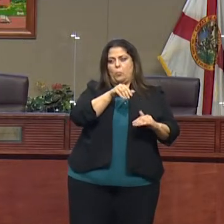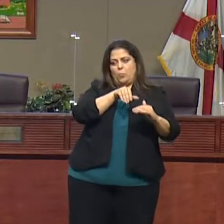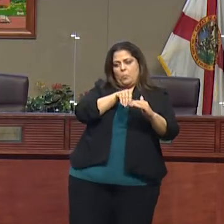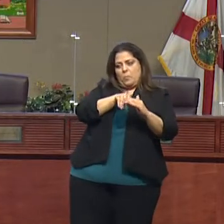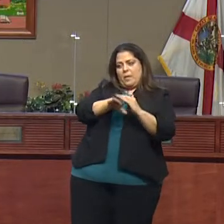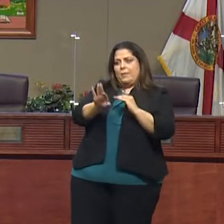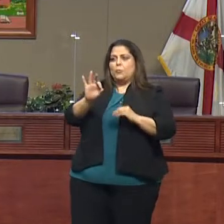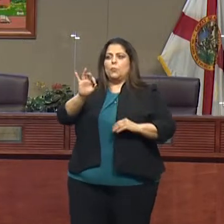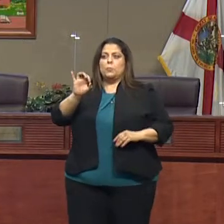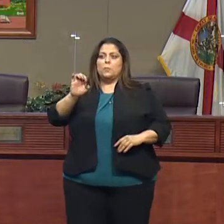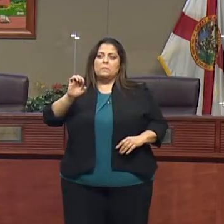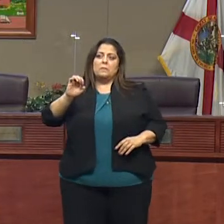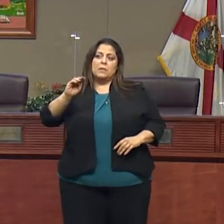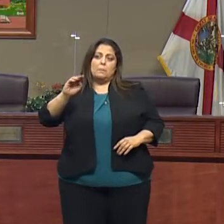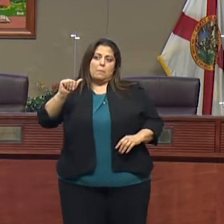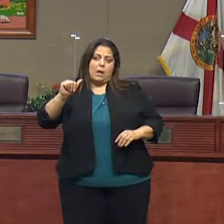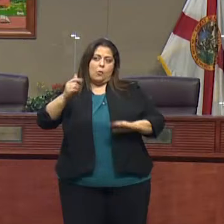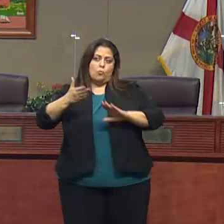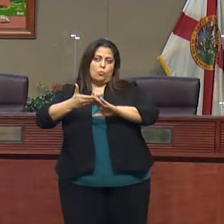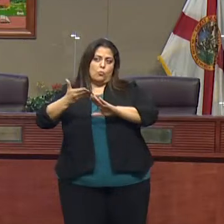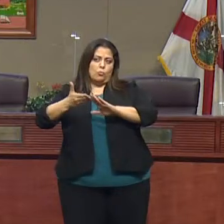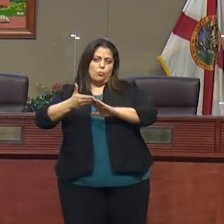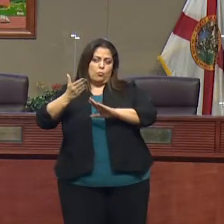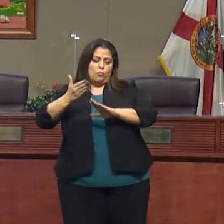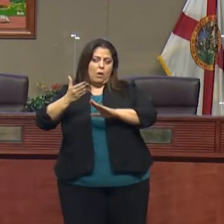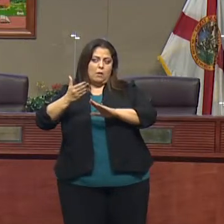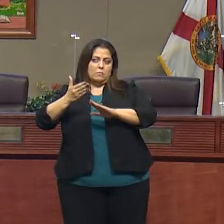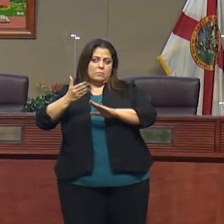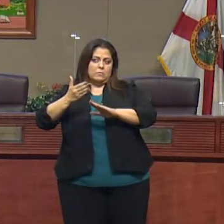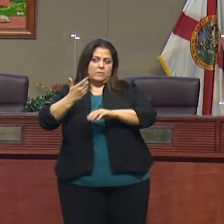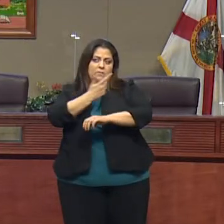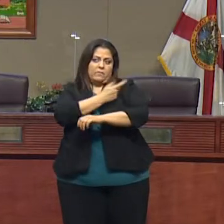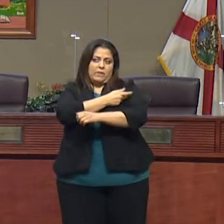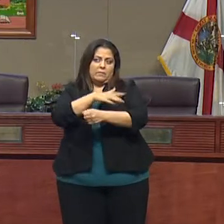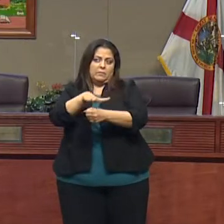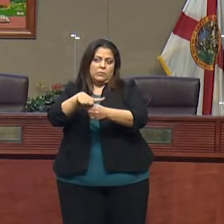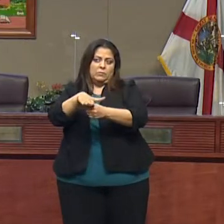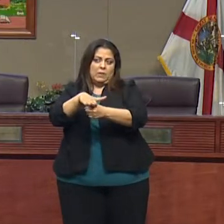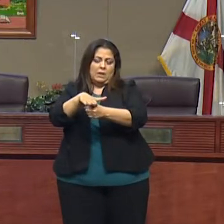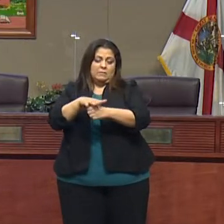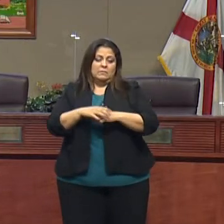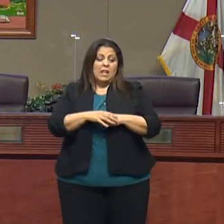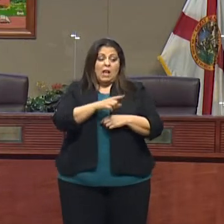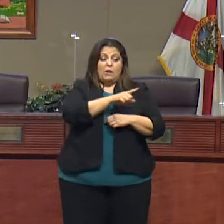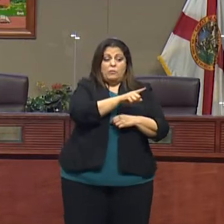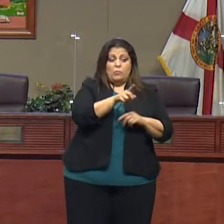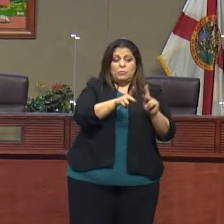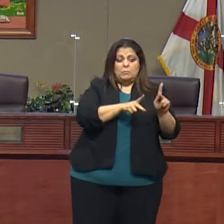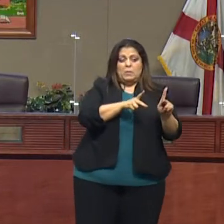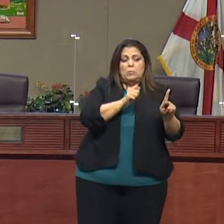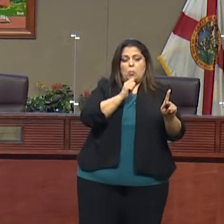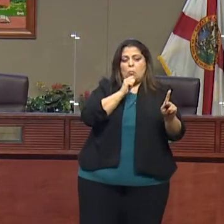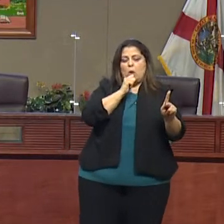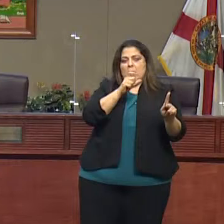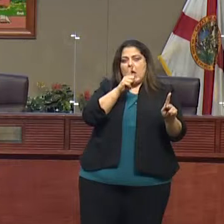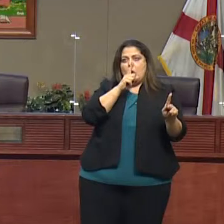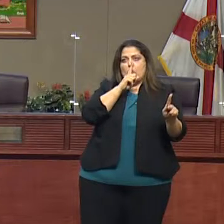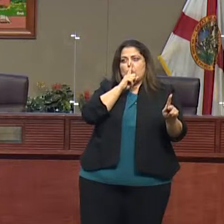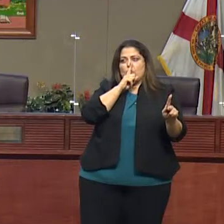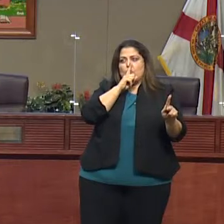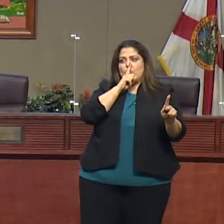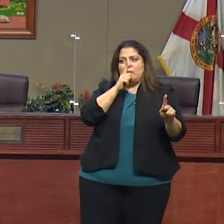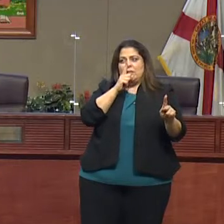who perhaps were outside of the public